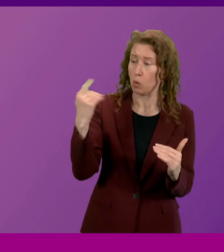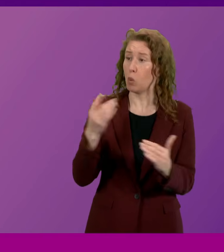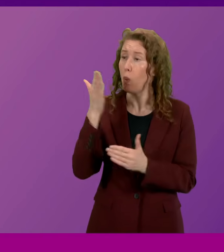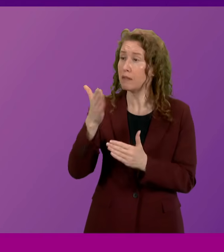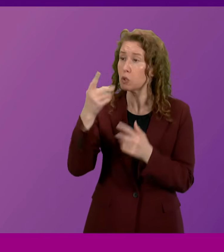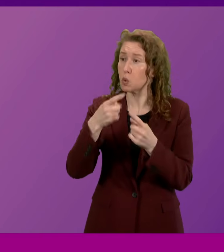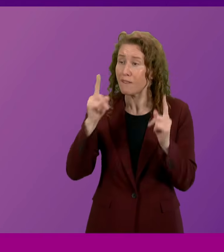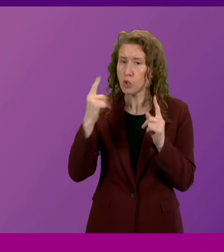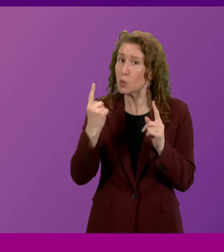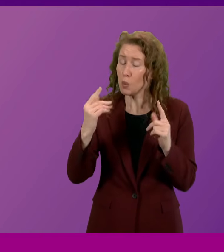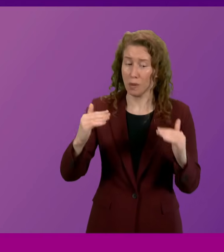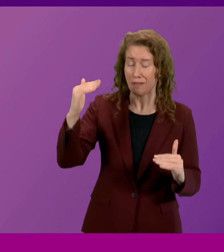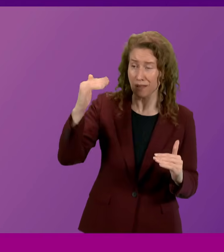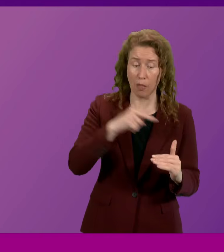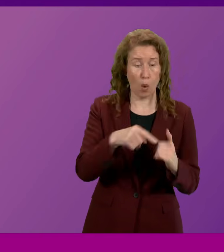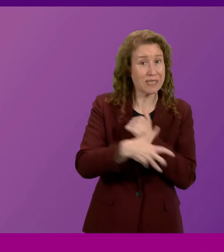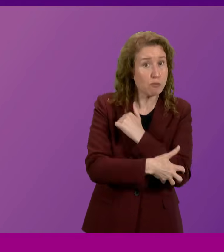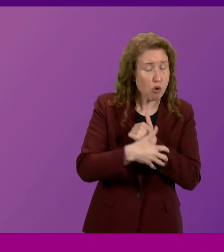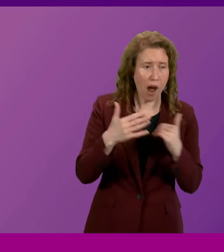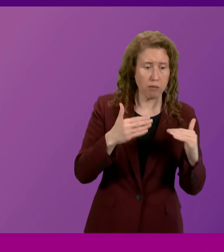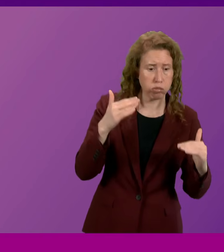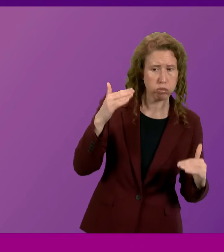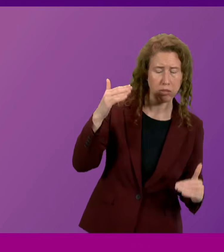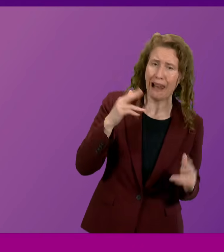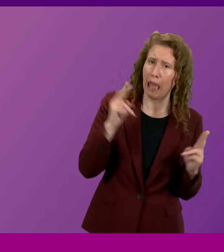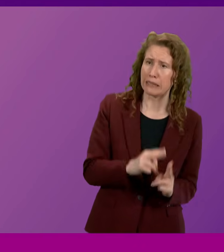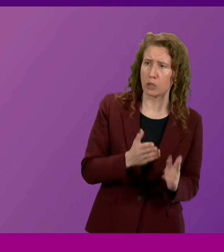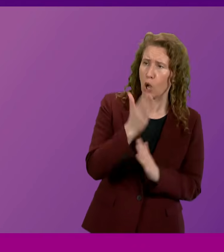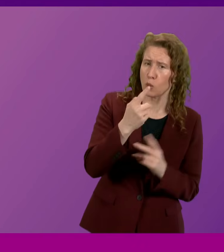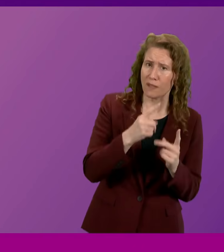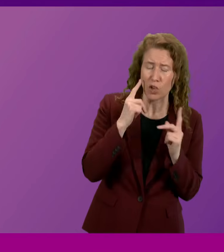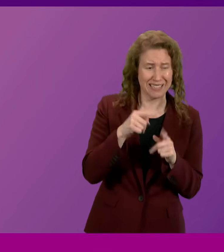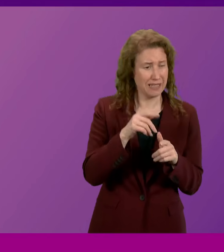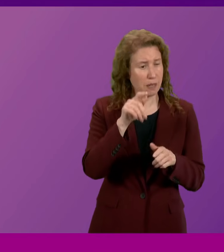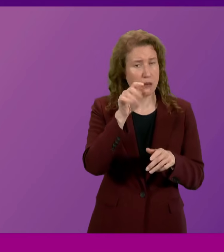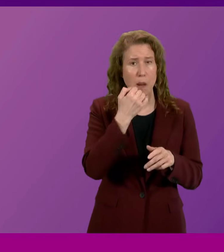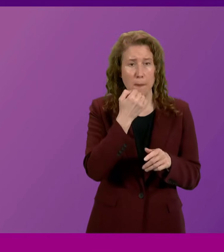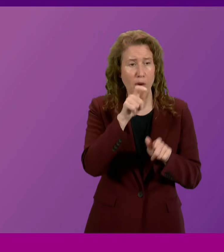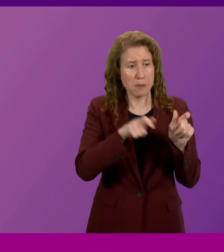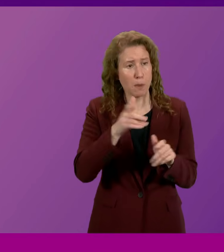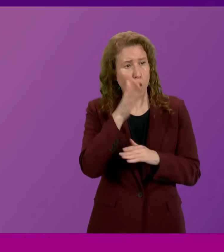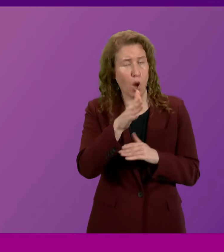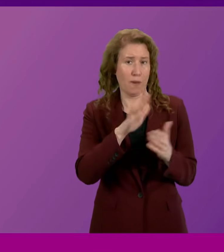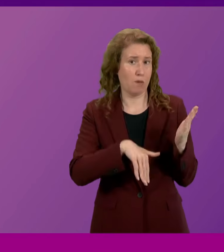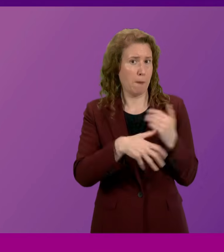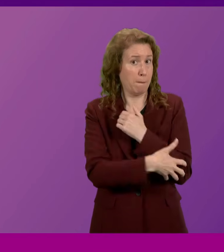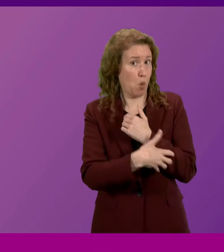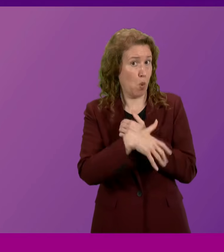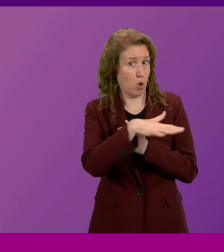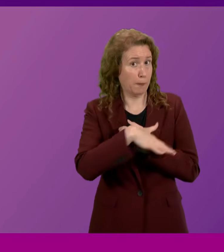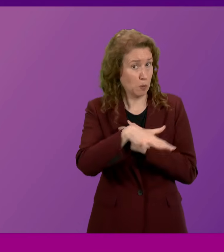least deprived grew, and the proportion of young people from the poorest communities going into positive destinations